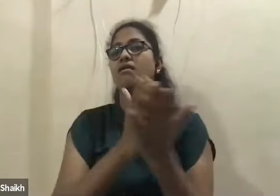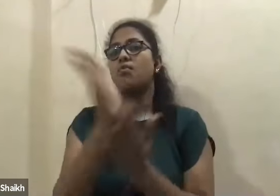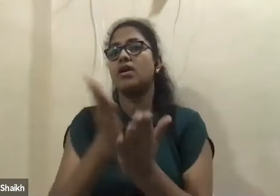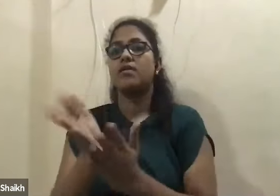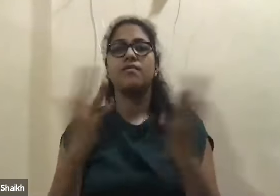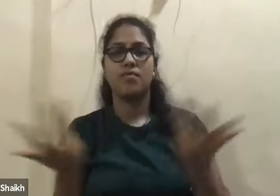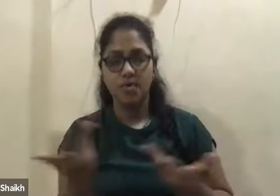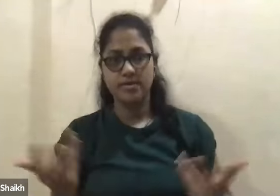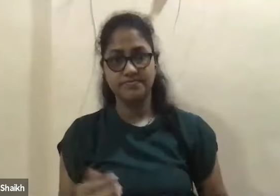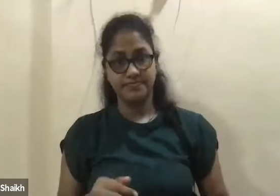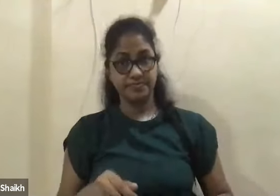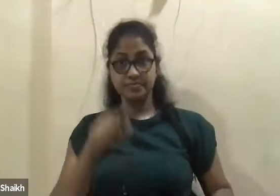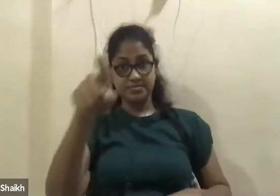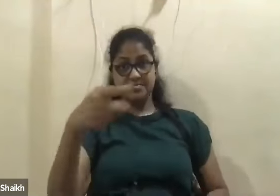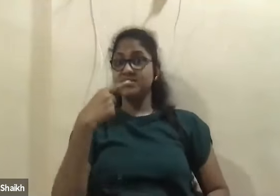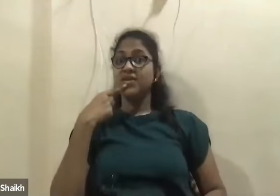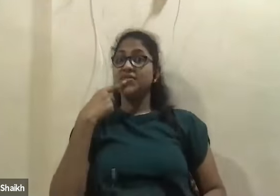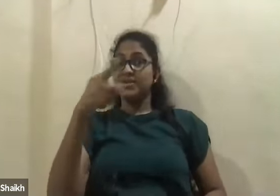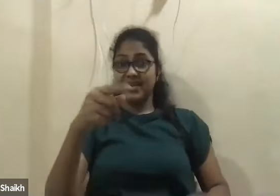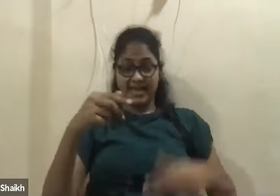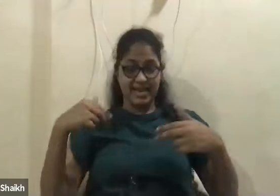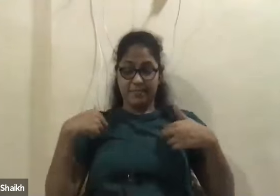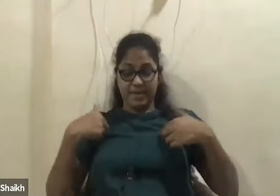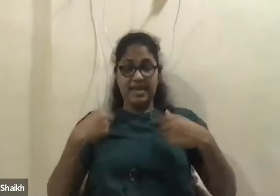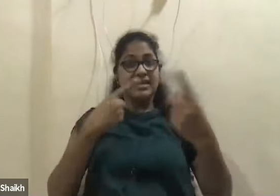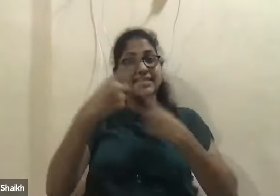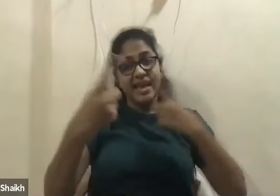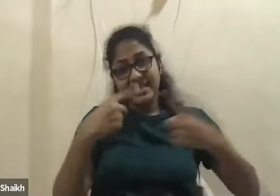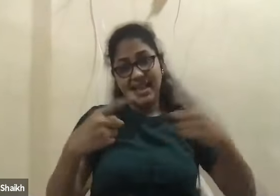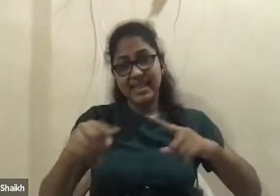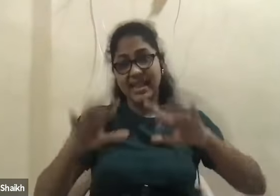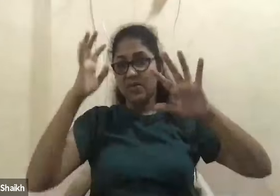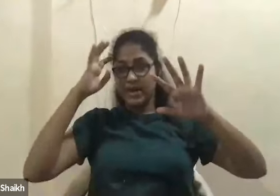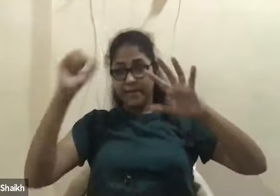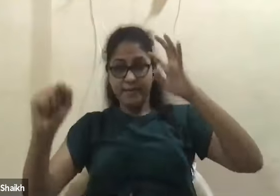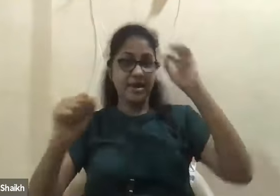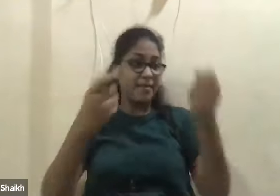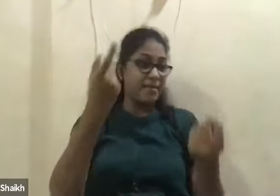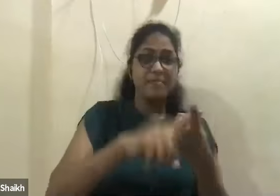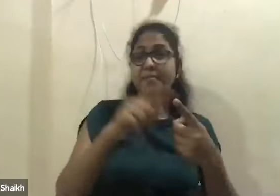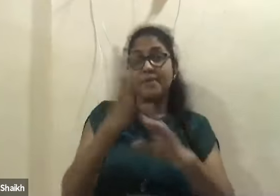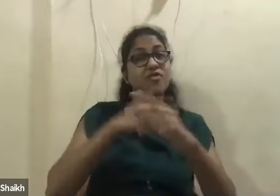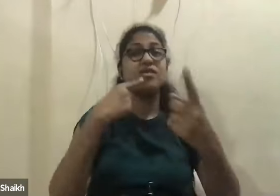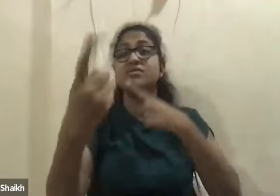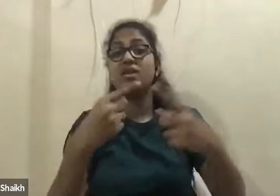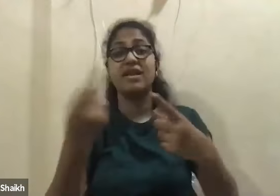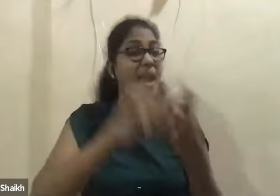think, Sanket, throughout when I was speaking, I had all these in mind, or this can happen, that can happen, and therefore I was asking people to be